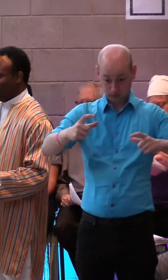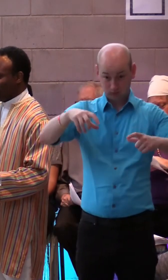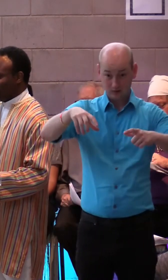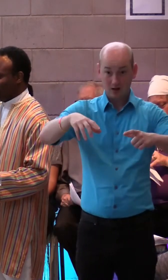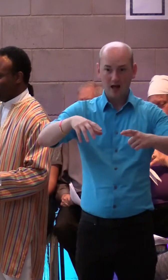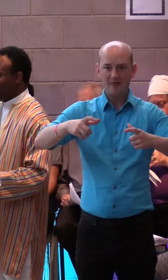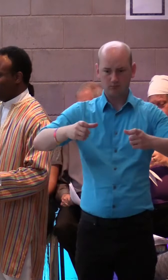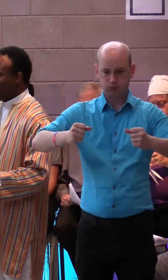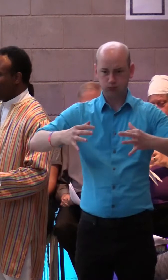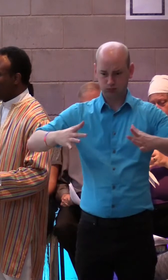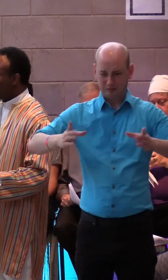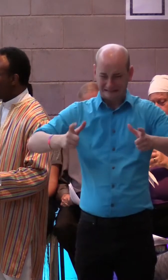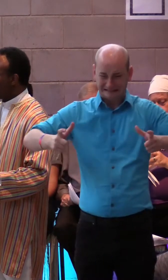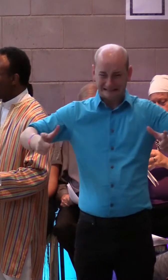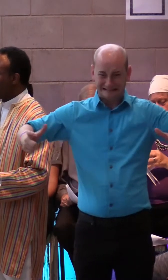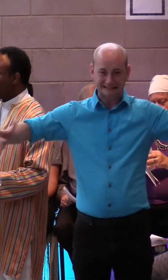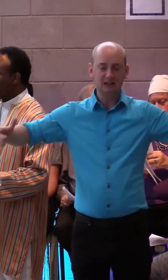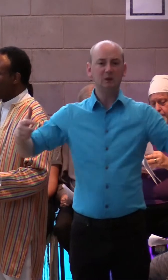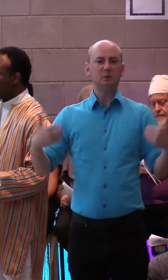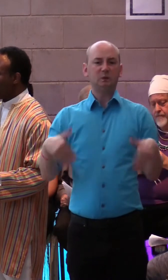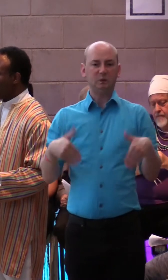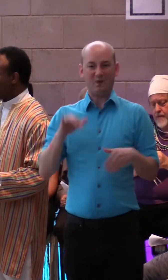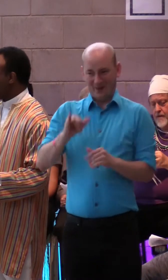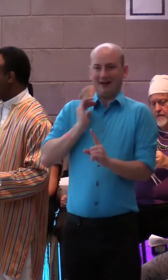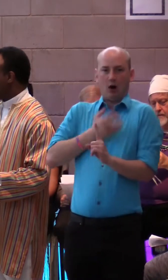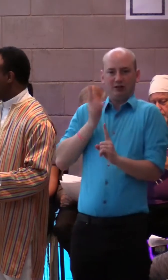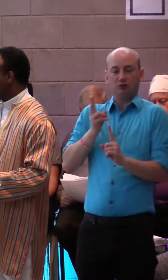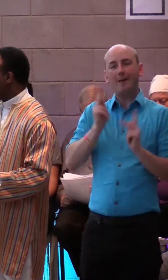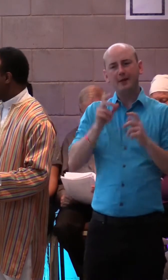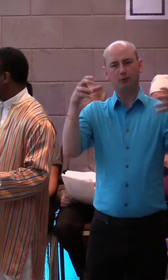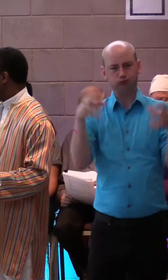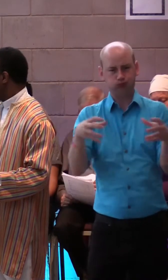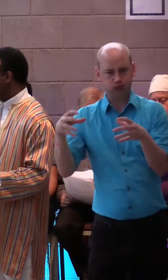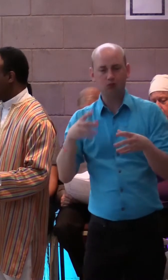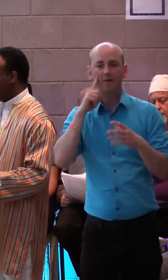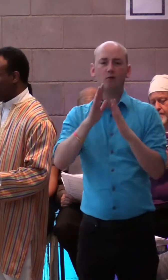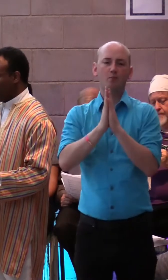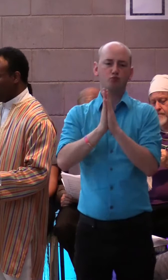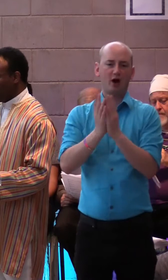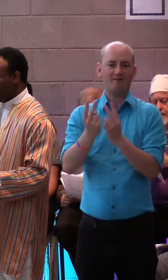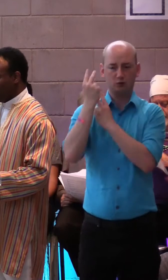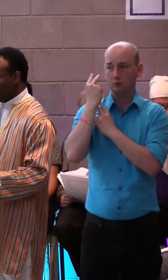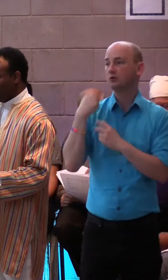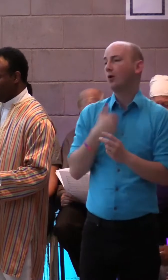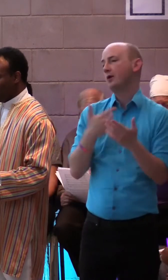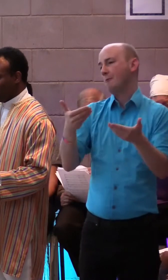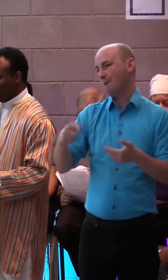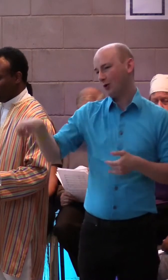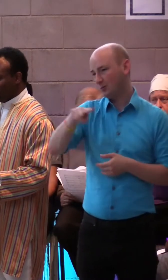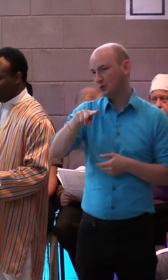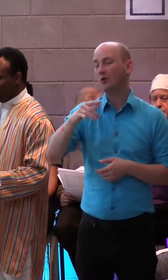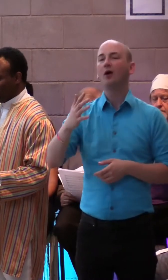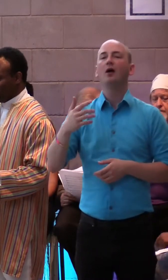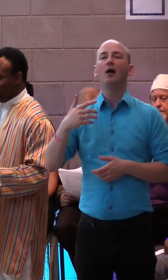history is our history, and people of faith came together to hold prayer vigils. And we're going to hear more about that today. So we welcome you, and we are